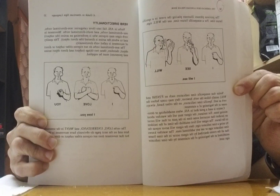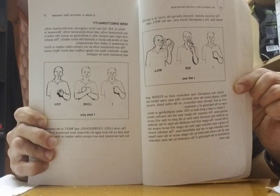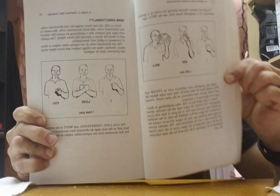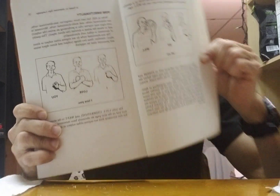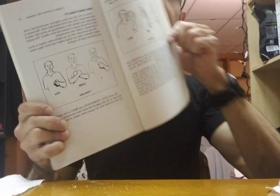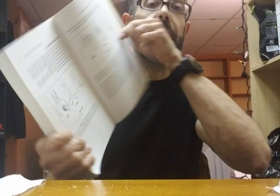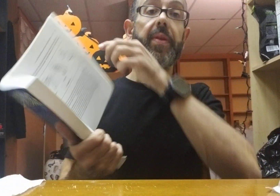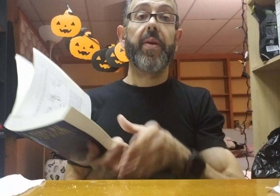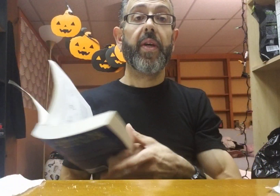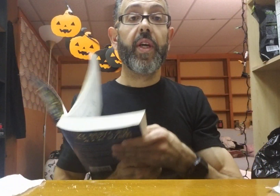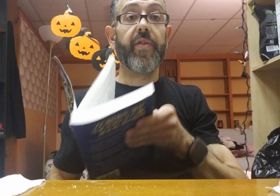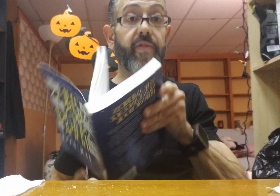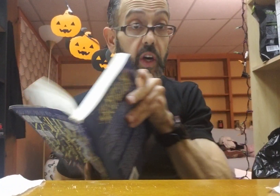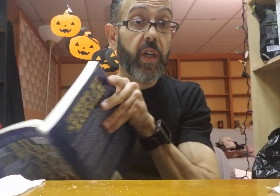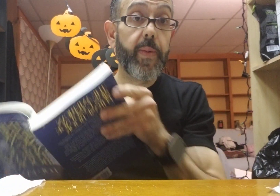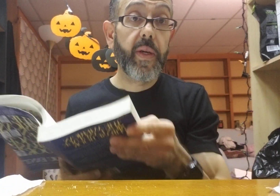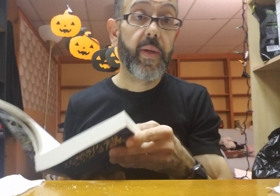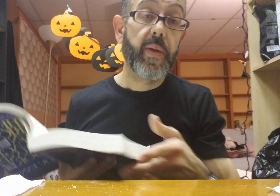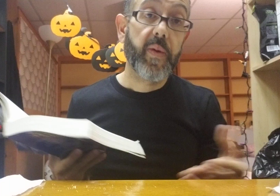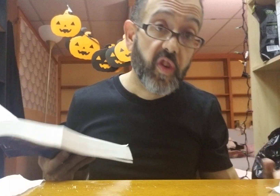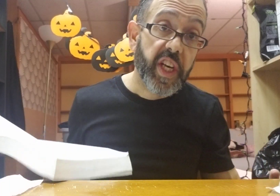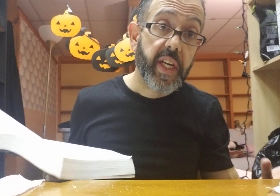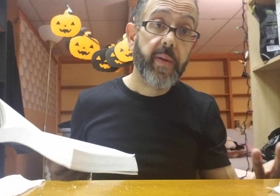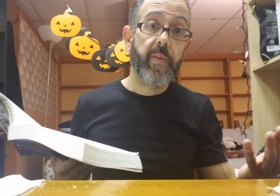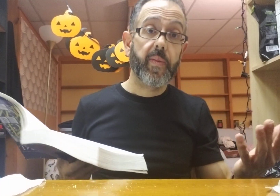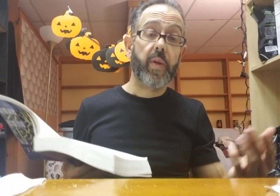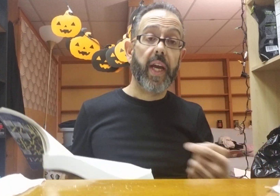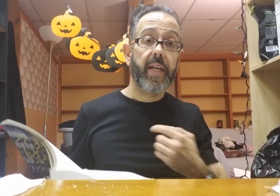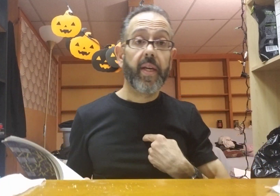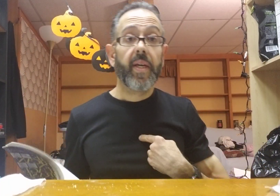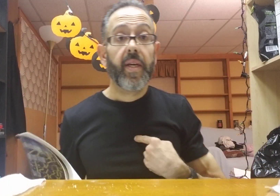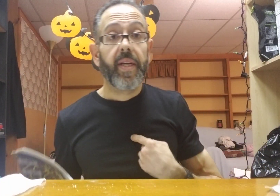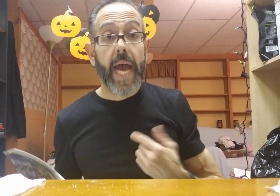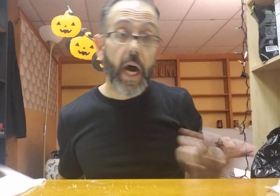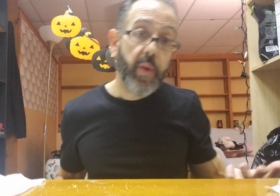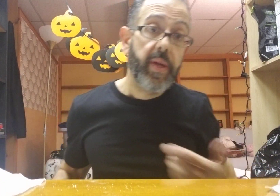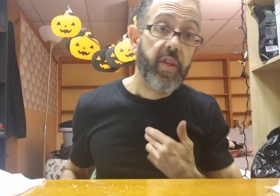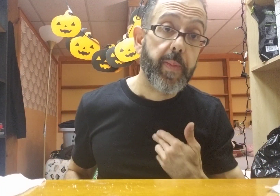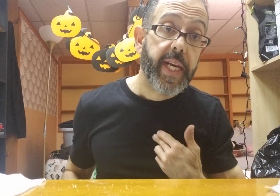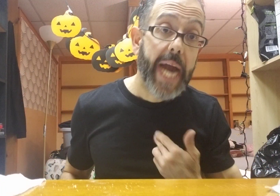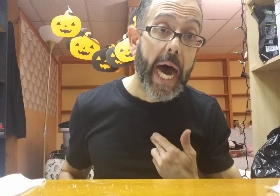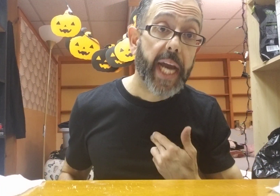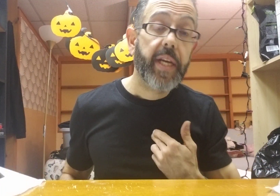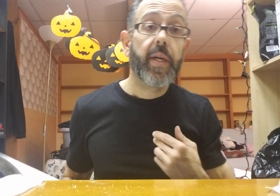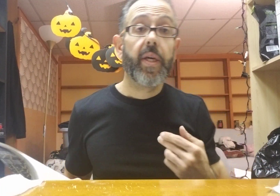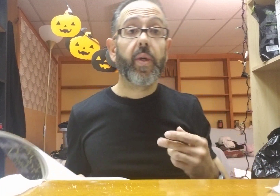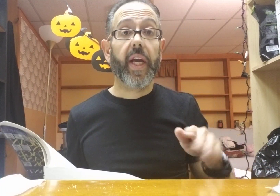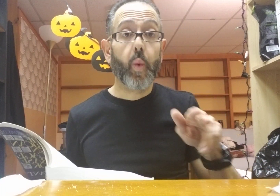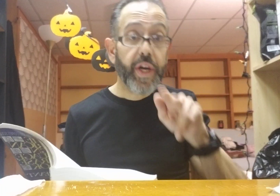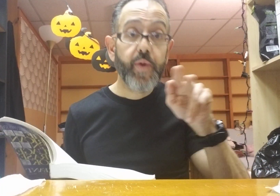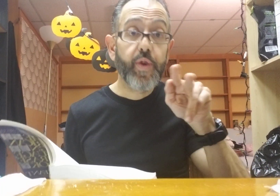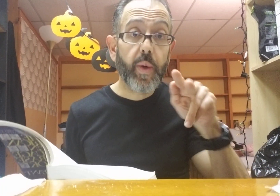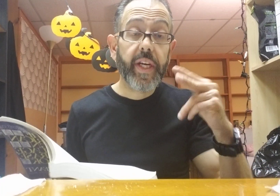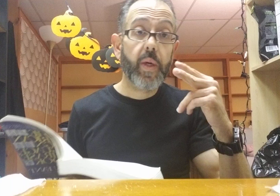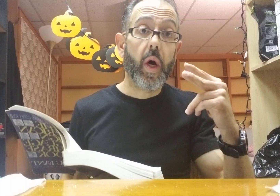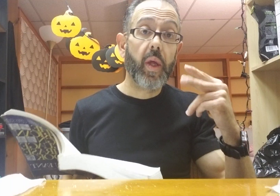So, verb see. Okay. Noun is me, I. Okay, what are you doing? Well,